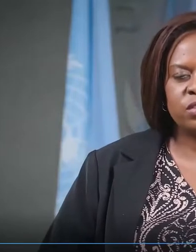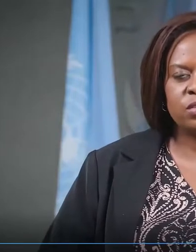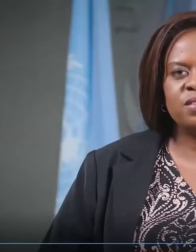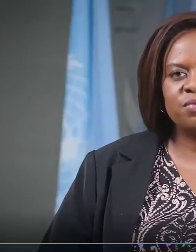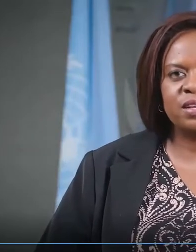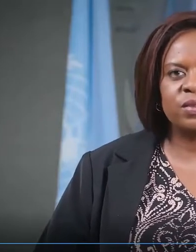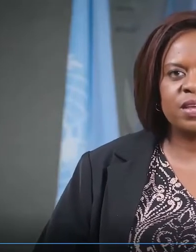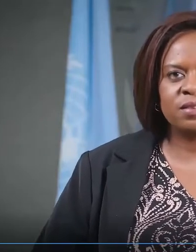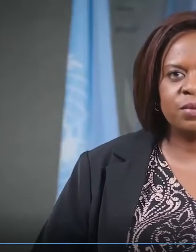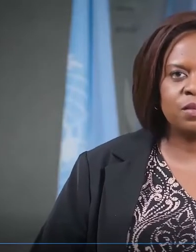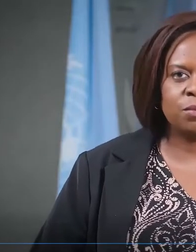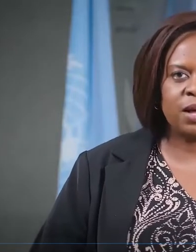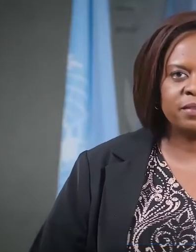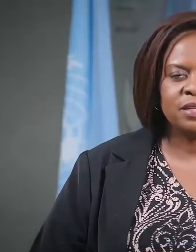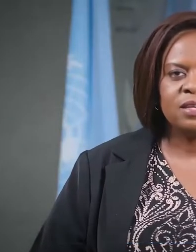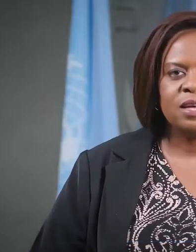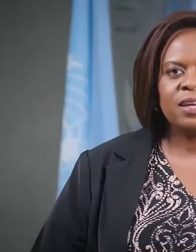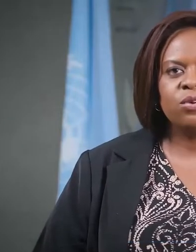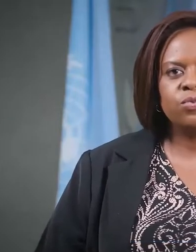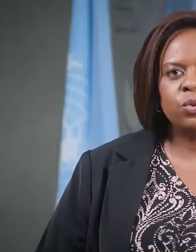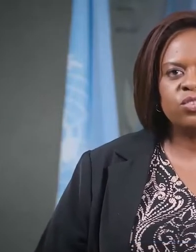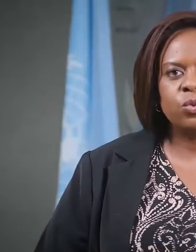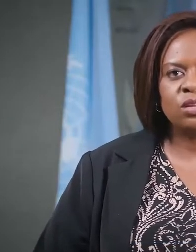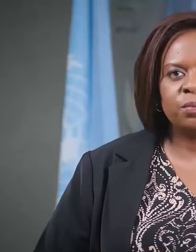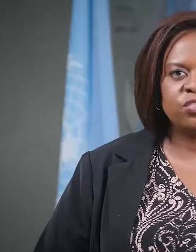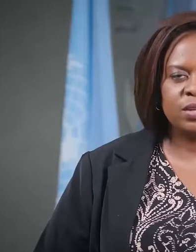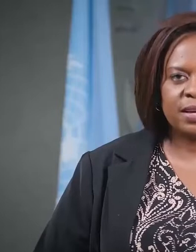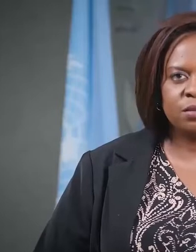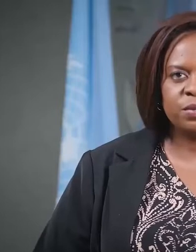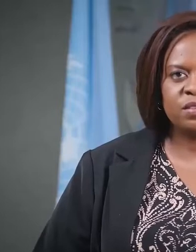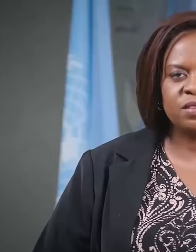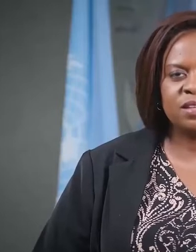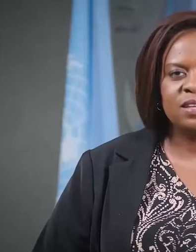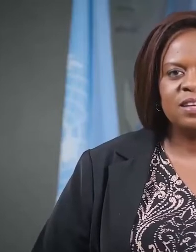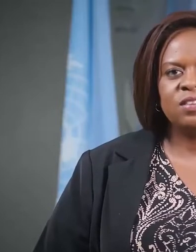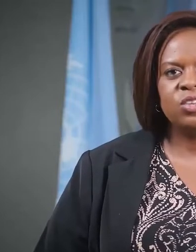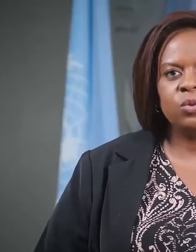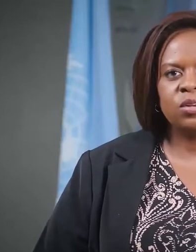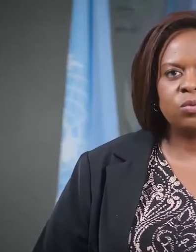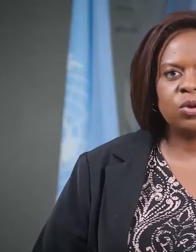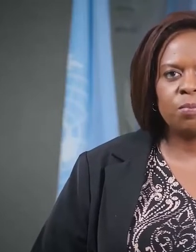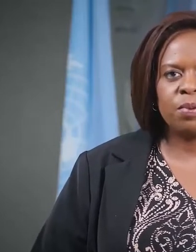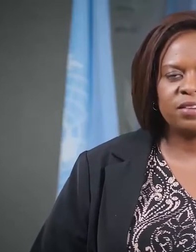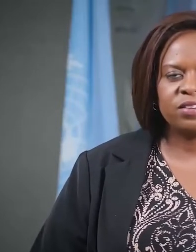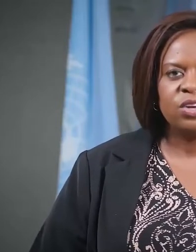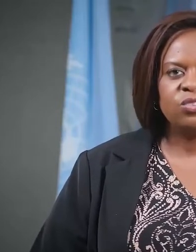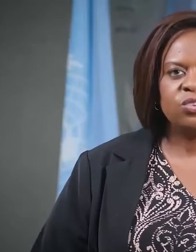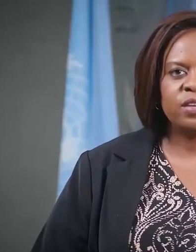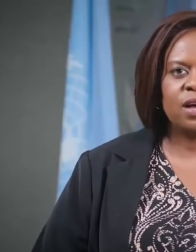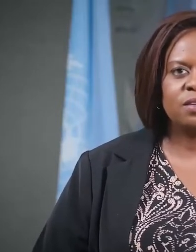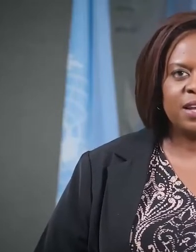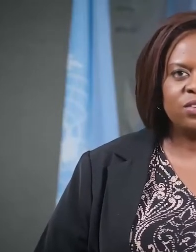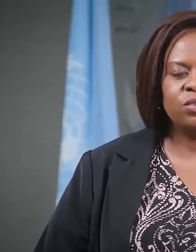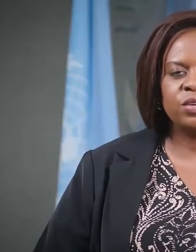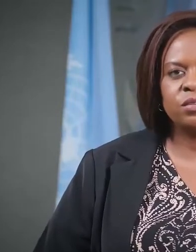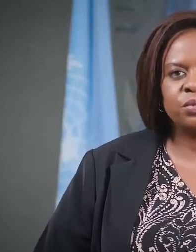and projects specifically with SMEs in mind, and I look forward to welcoming Sri Lankan businesses into the UN Global Compact to